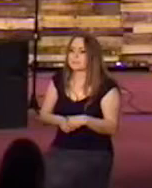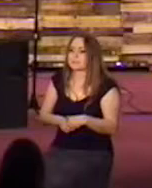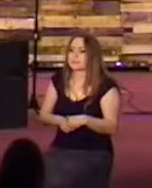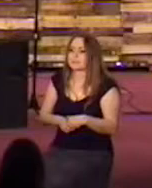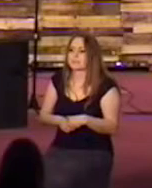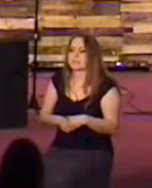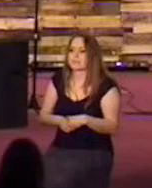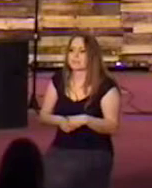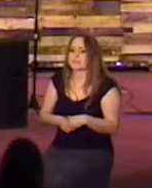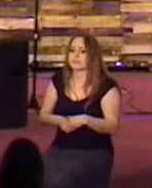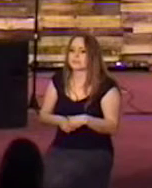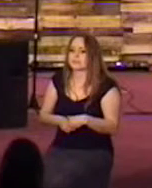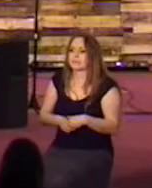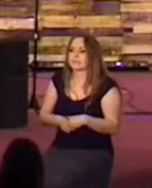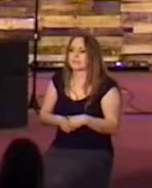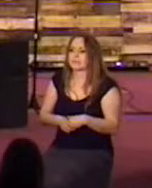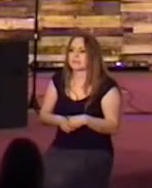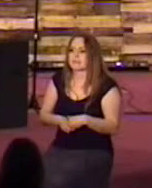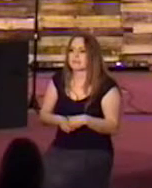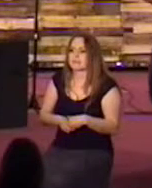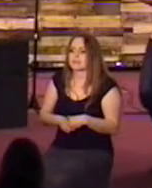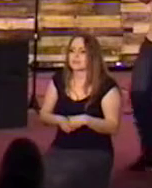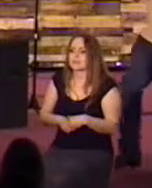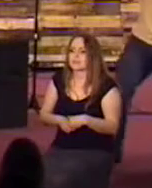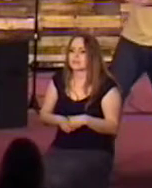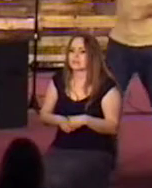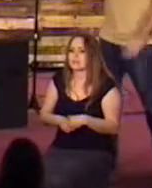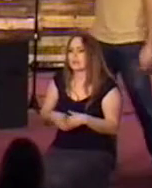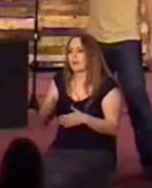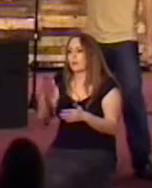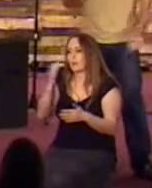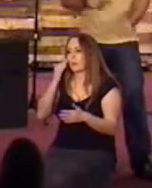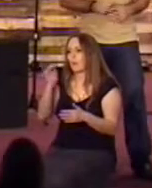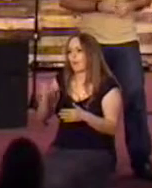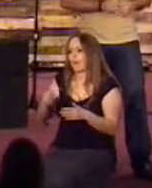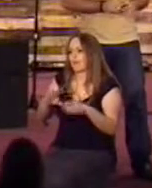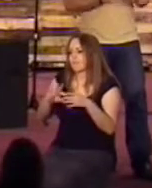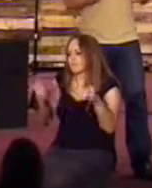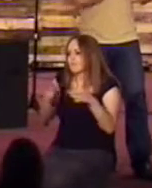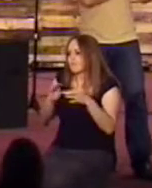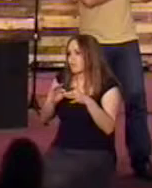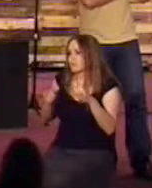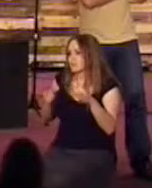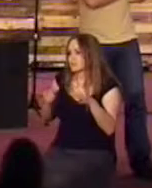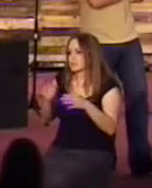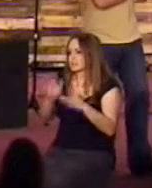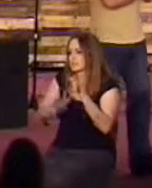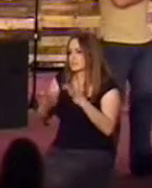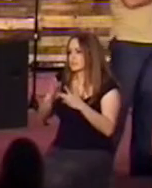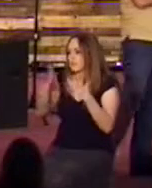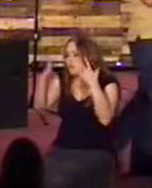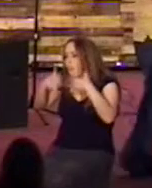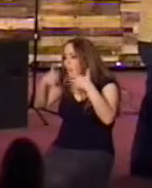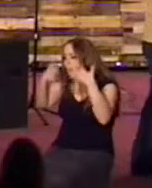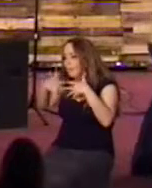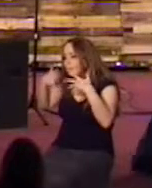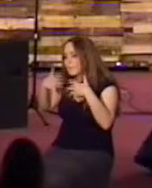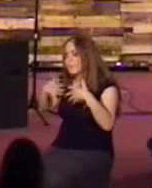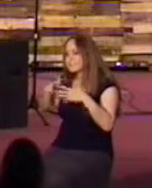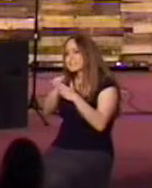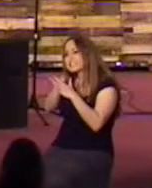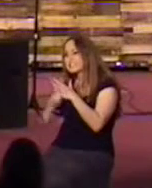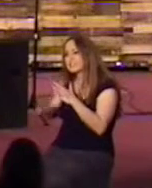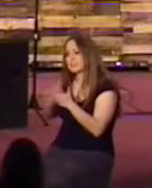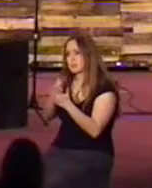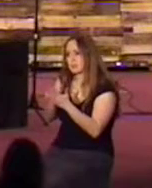That spot. That was the shortest verse in the Bible. Oh, Jesus wept. We know that verse. Oh, Jesus wept. Jesus wept. And it's in this moment that that happens. This is a deep moment